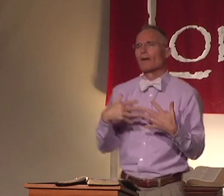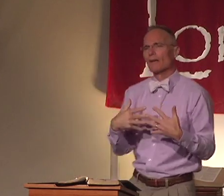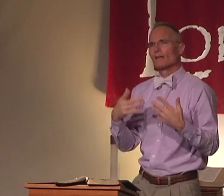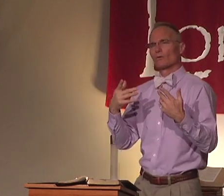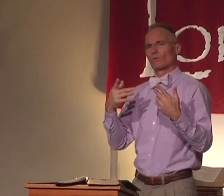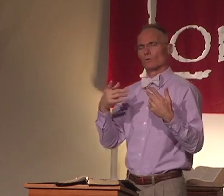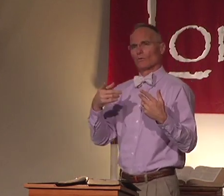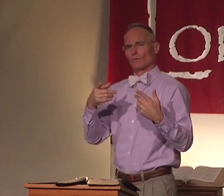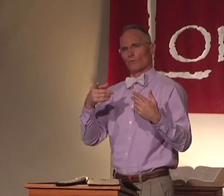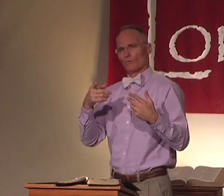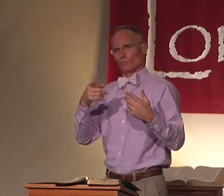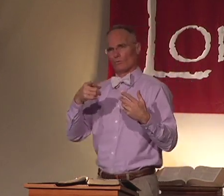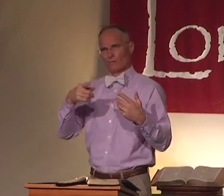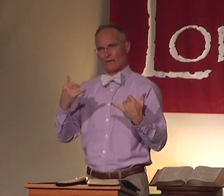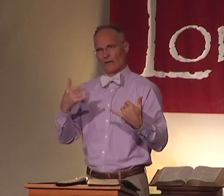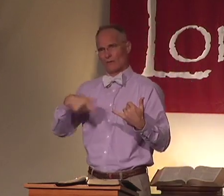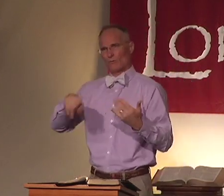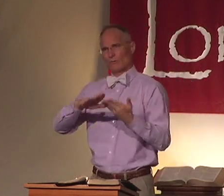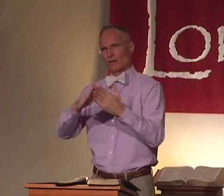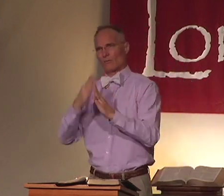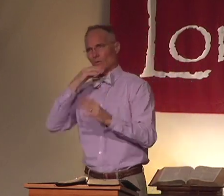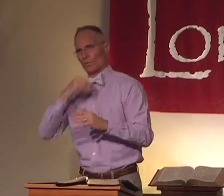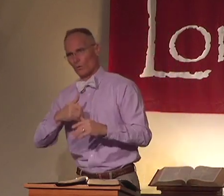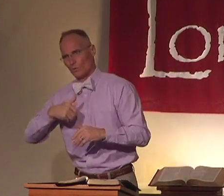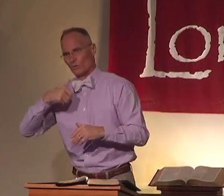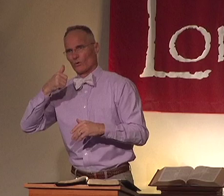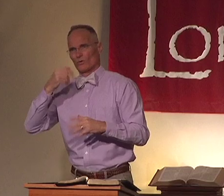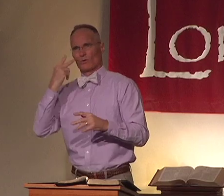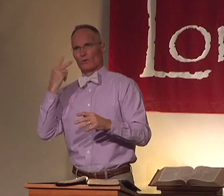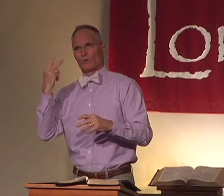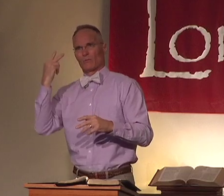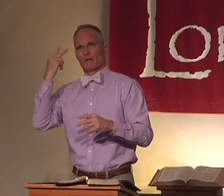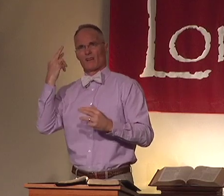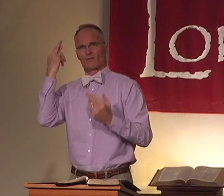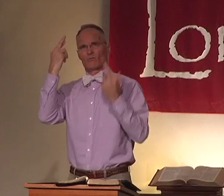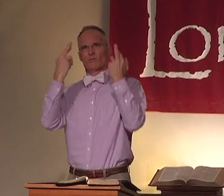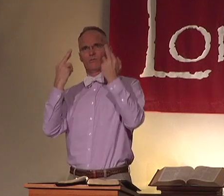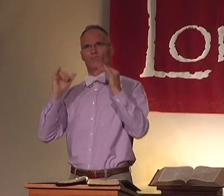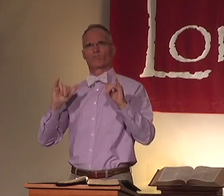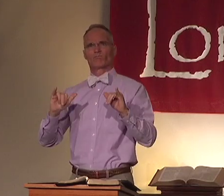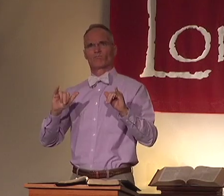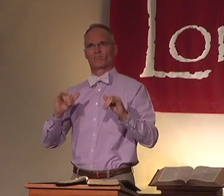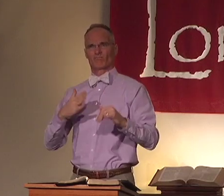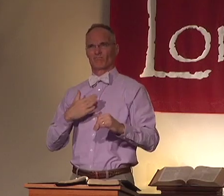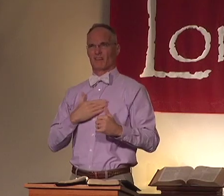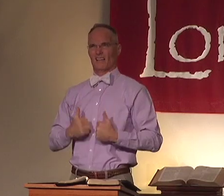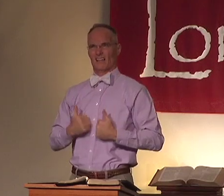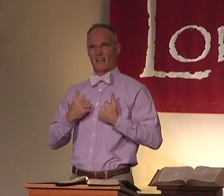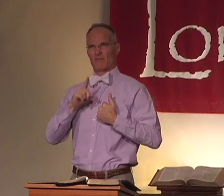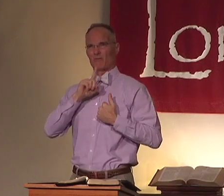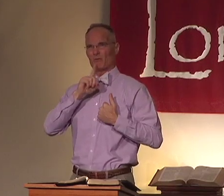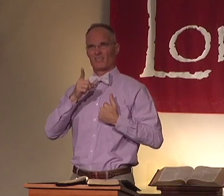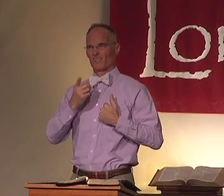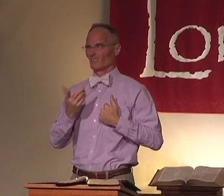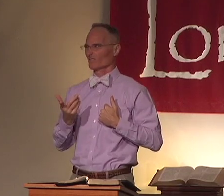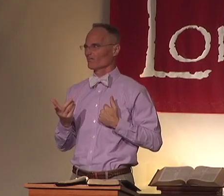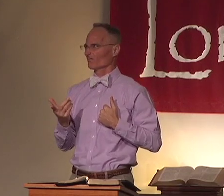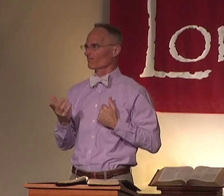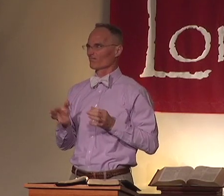Or maybe you're afraid that now that you become older, you're going to look back on your life and realize, my